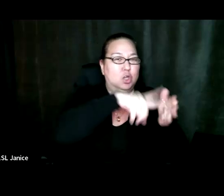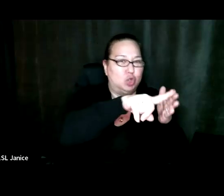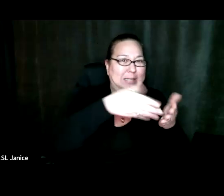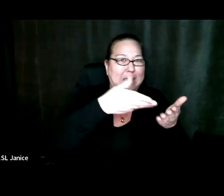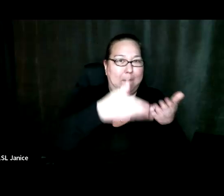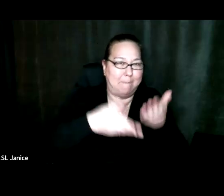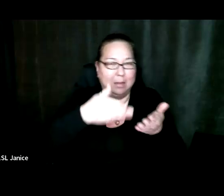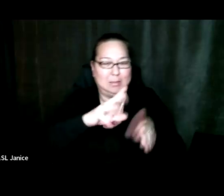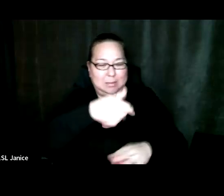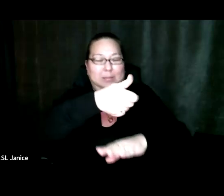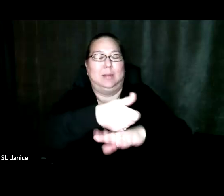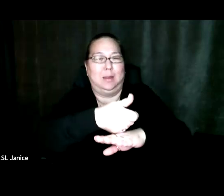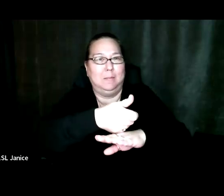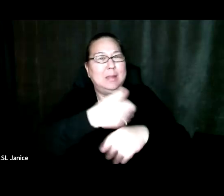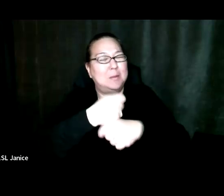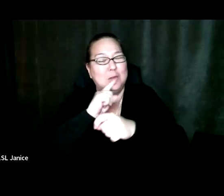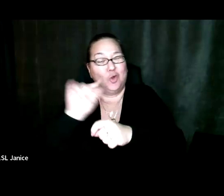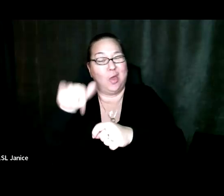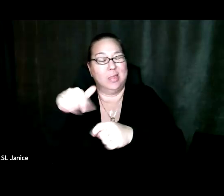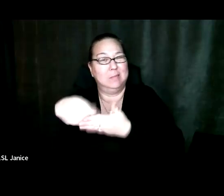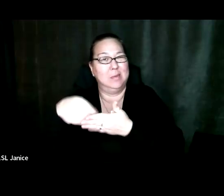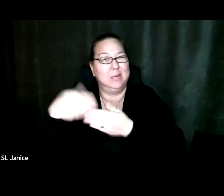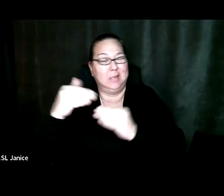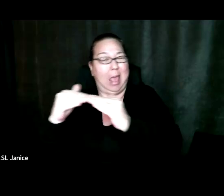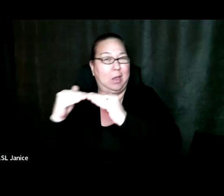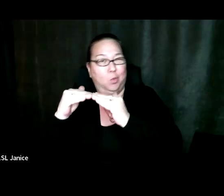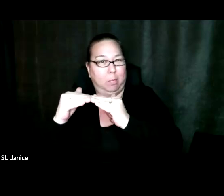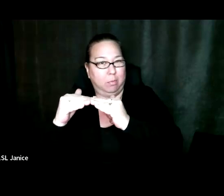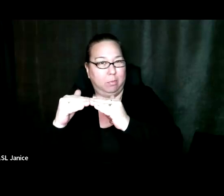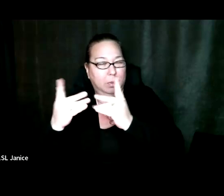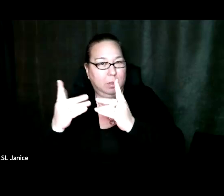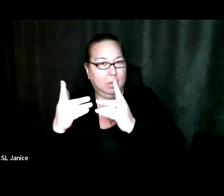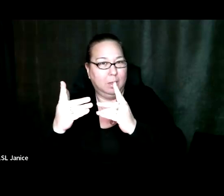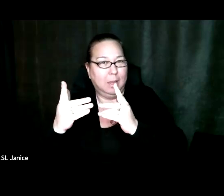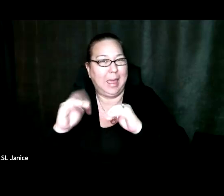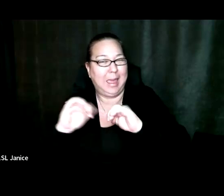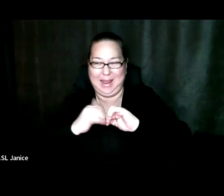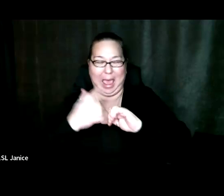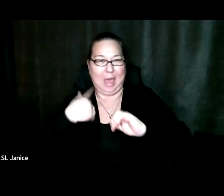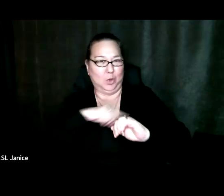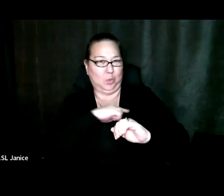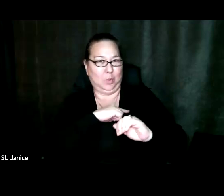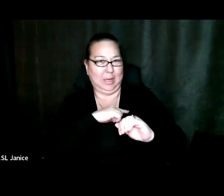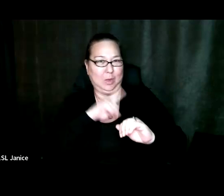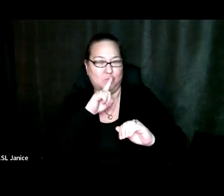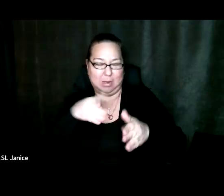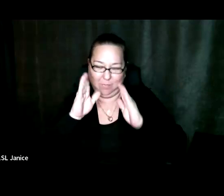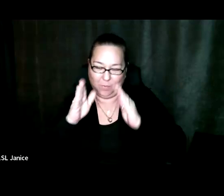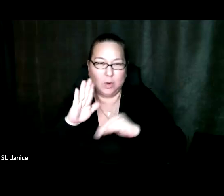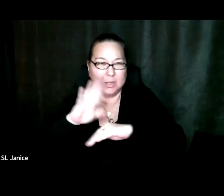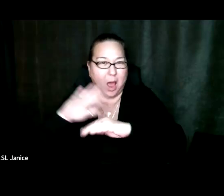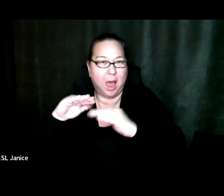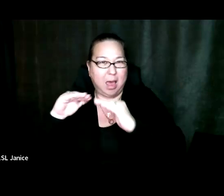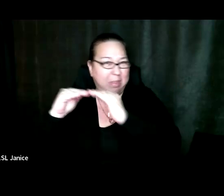are equitable in how we address the inequities in our system? I think I